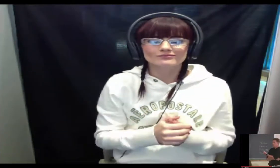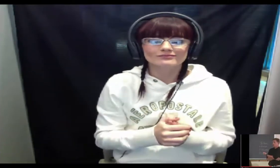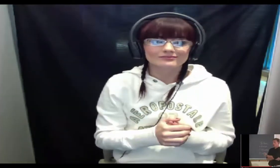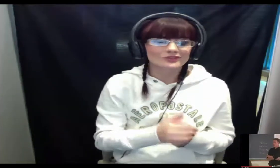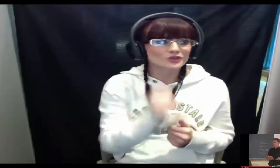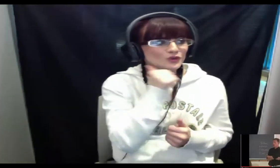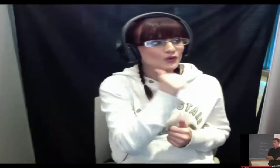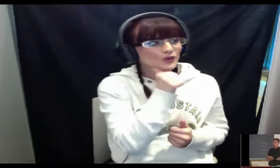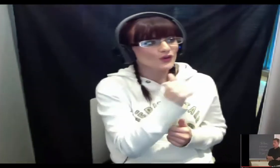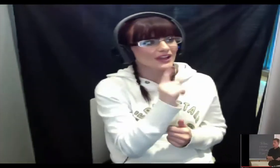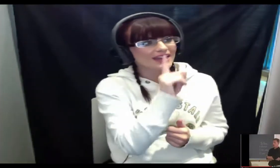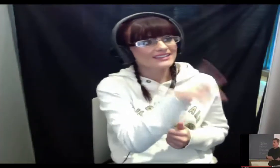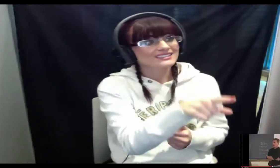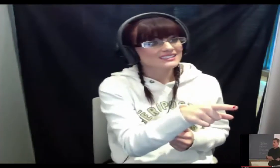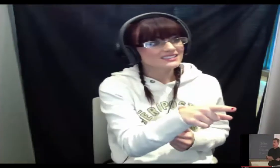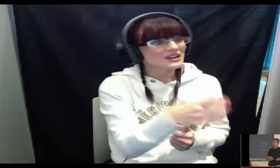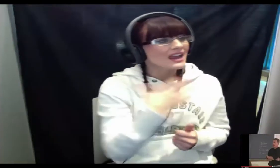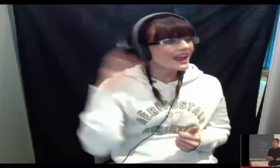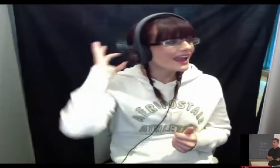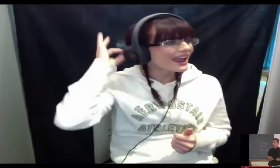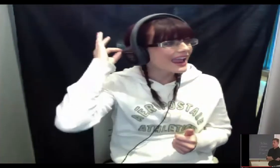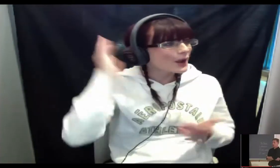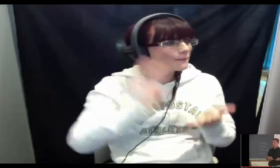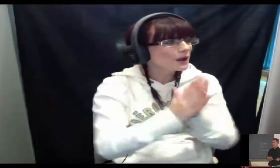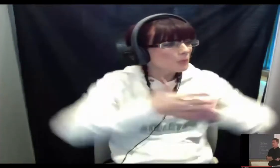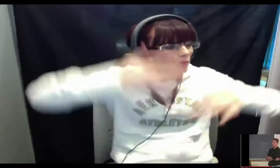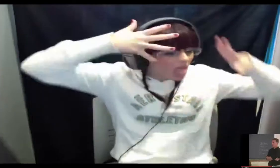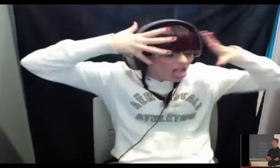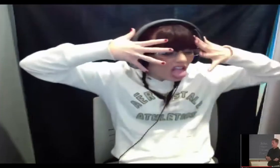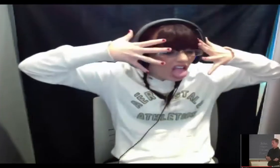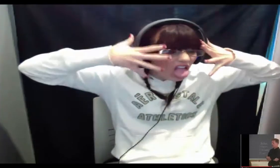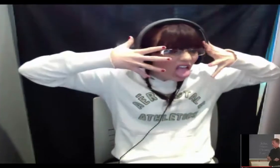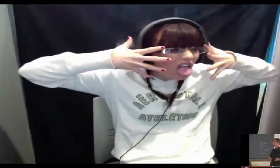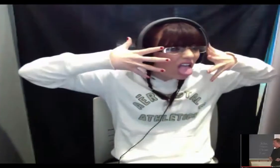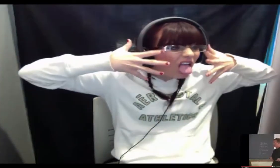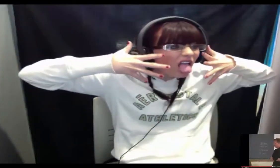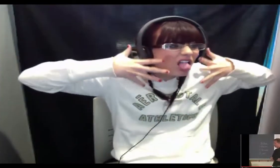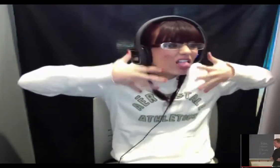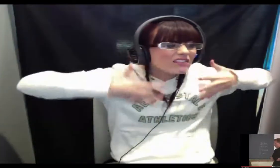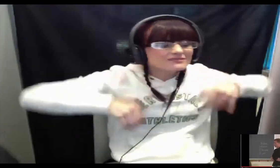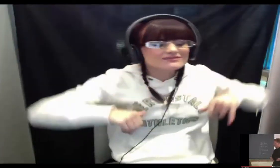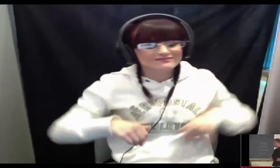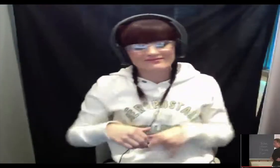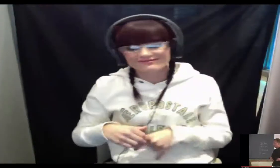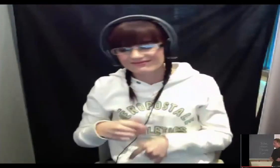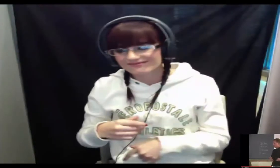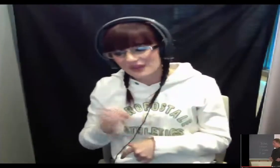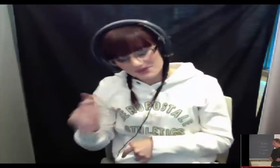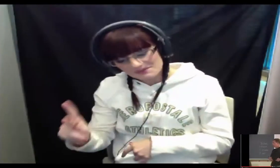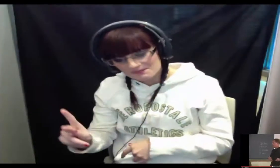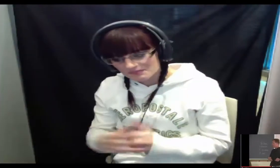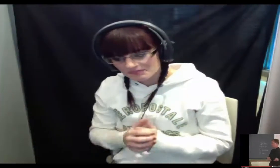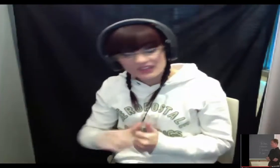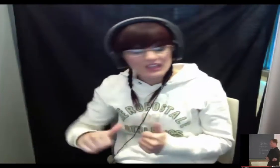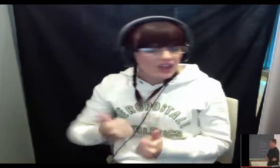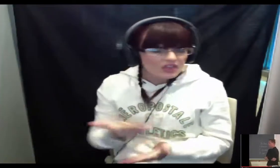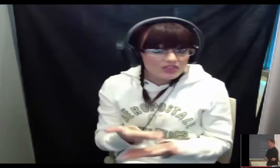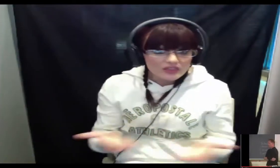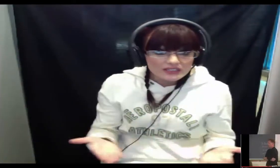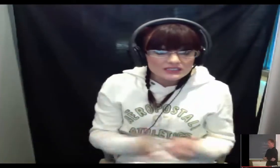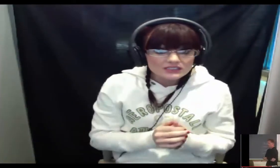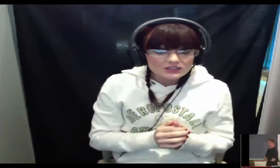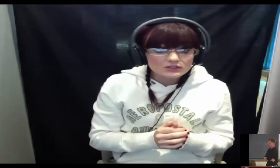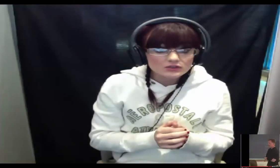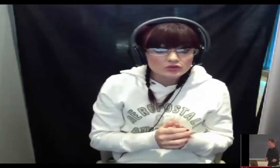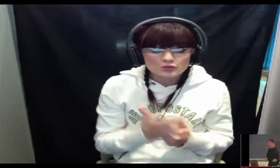Okay. Those girls just hate it when their hair goes flat, don't they? Other things? Go outside, and would you rather be outside working